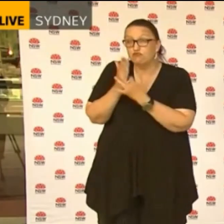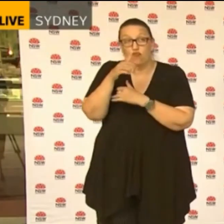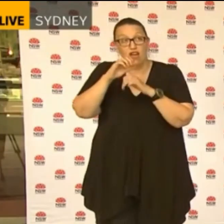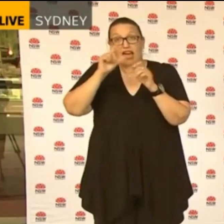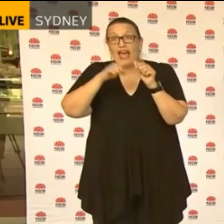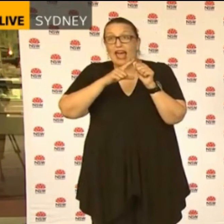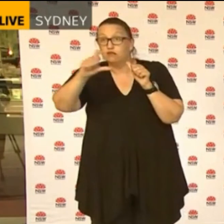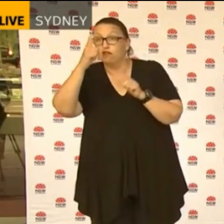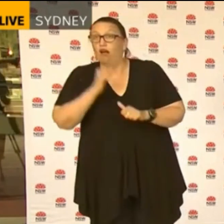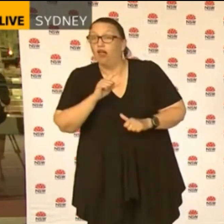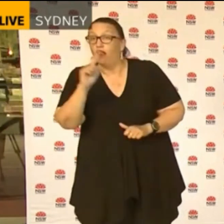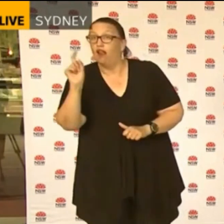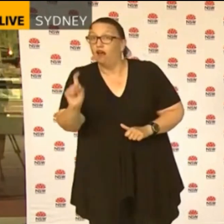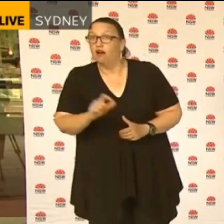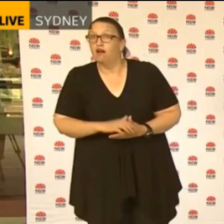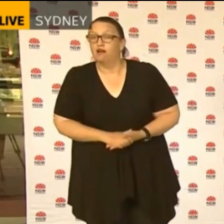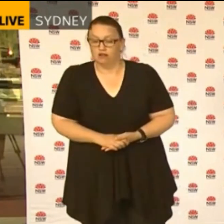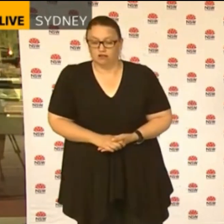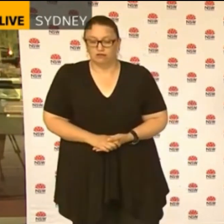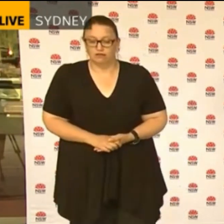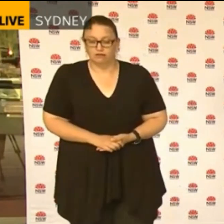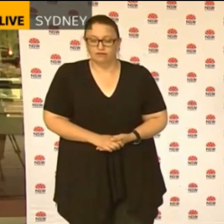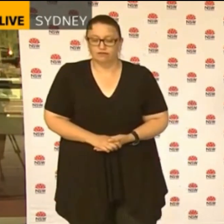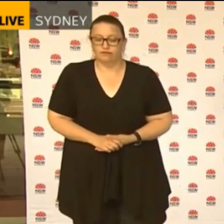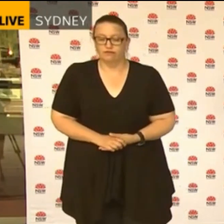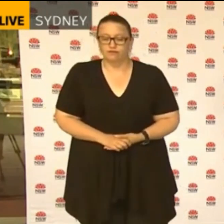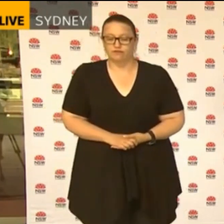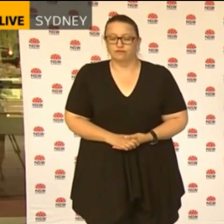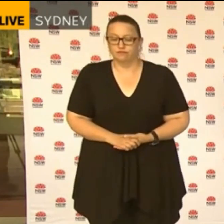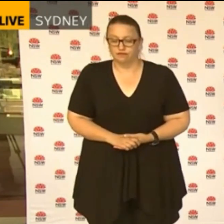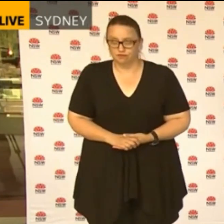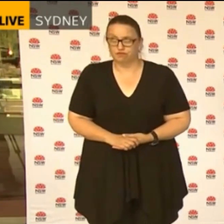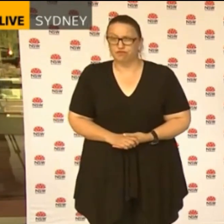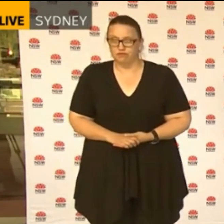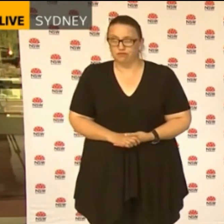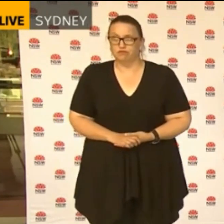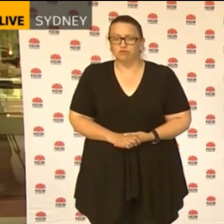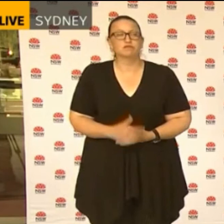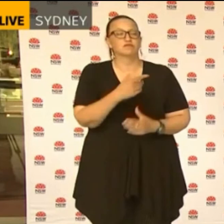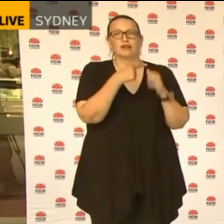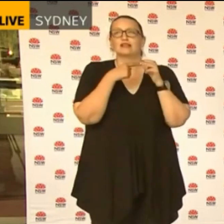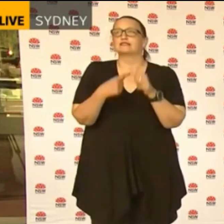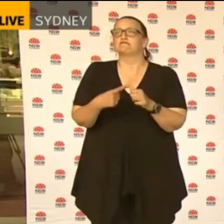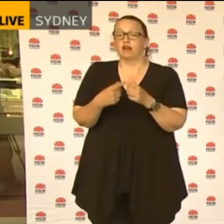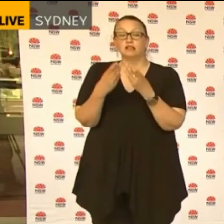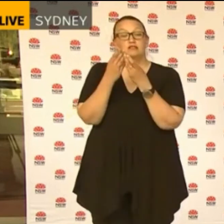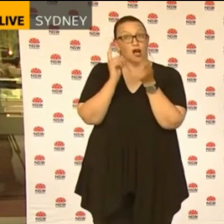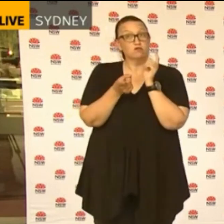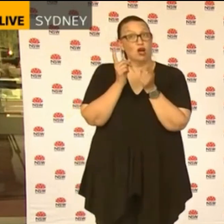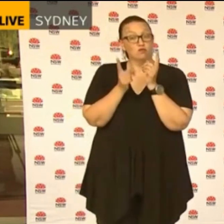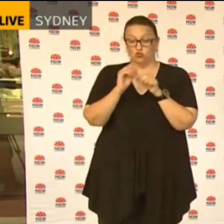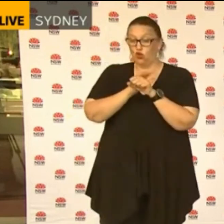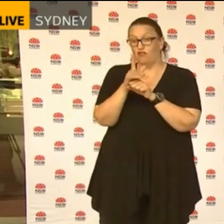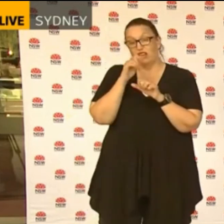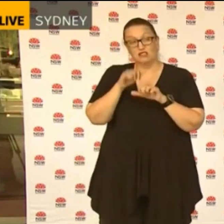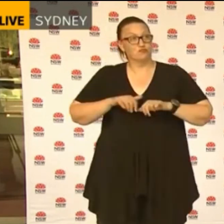So clearly there's certain circumstances where COVID can have an airborne component to its spread,